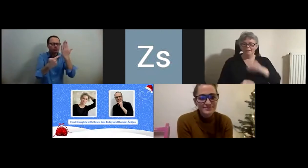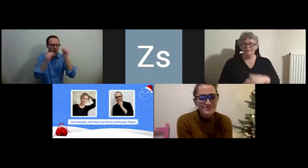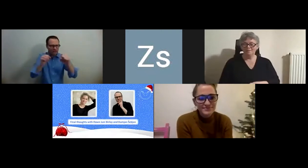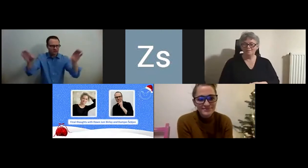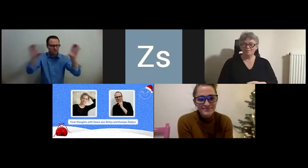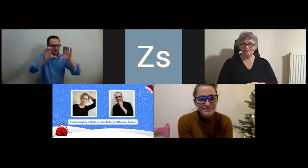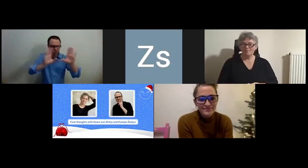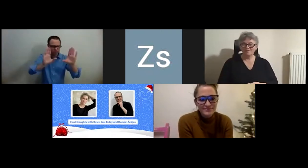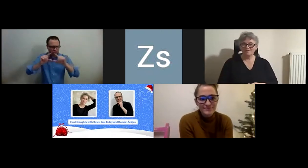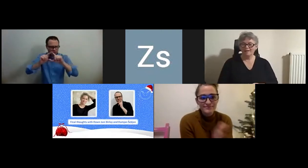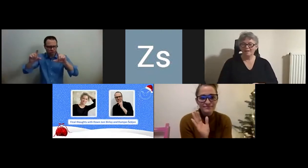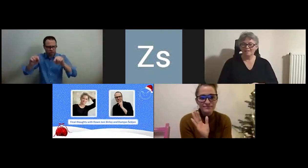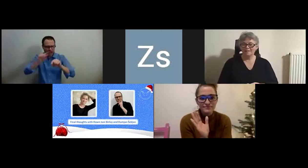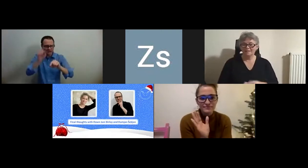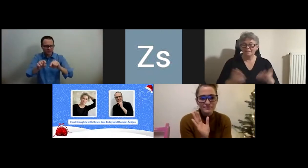Hello?